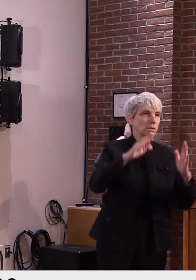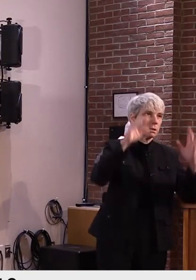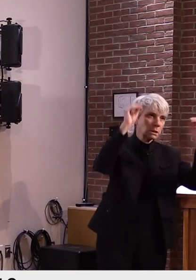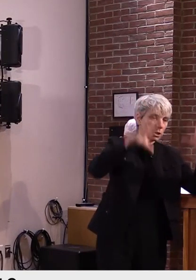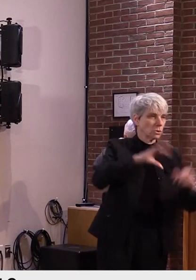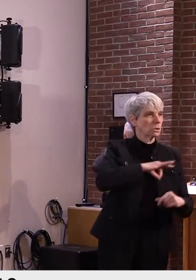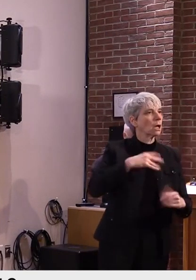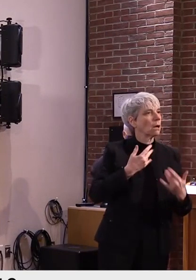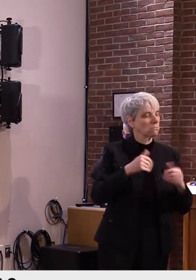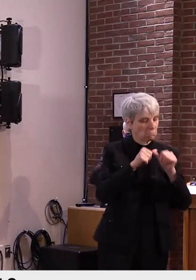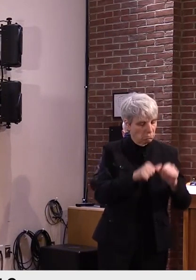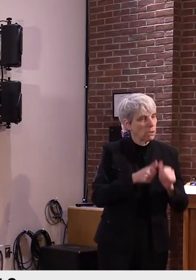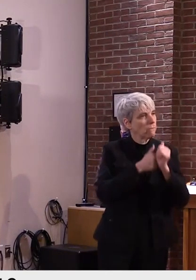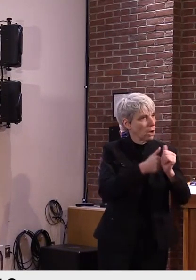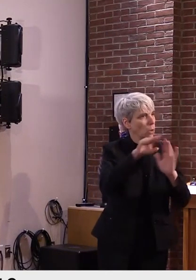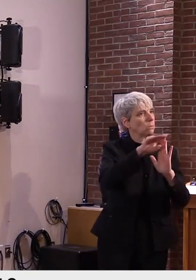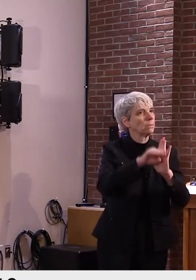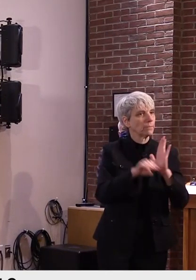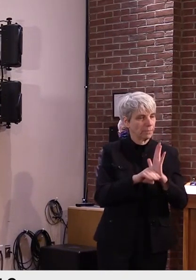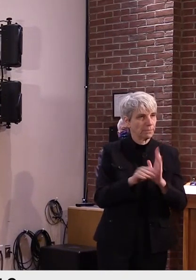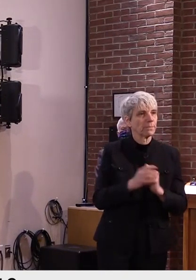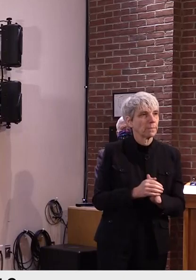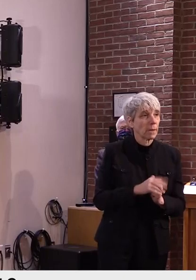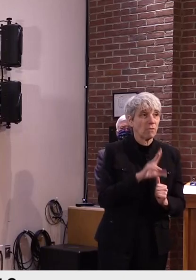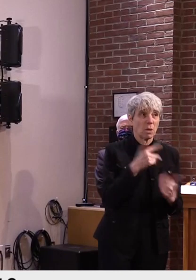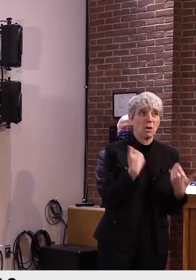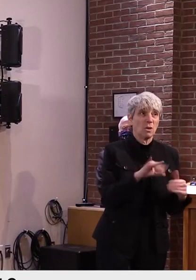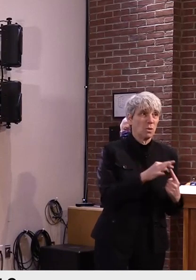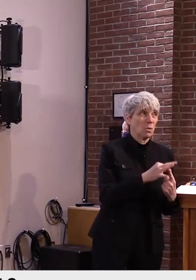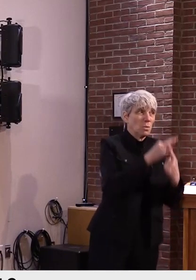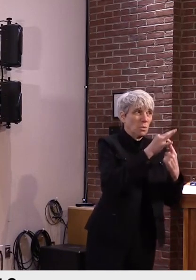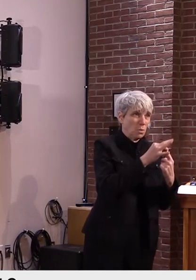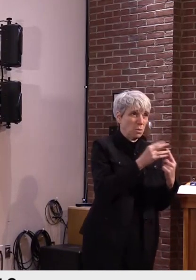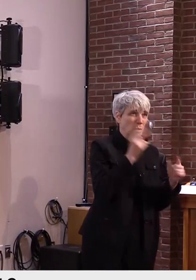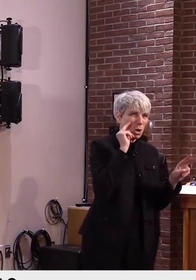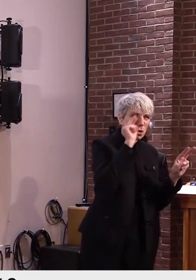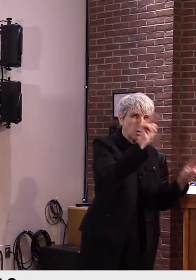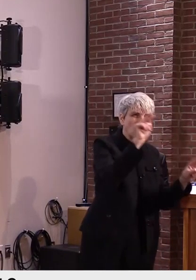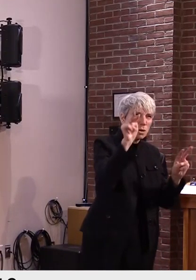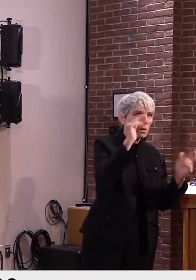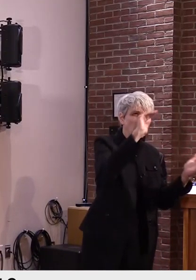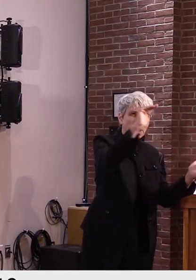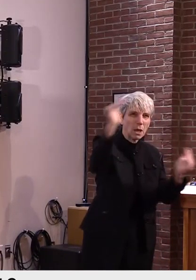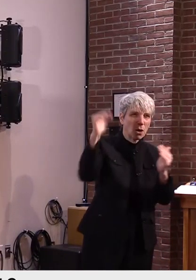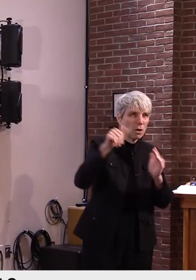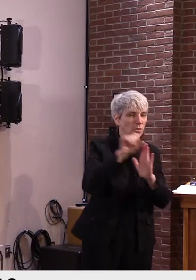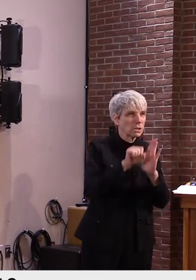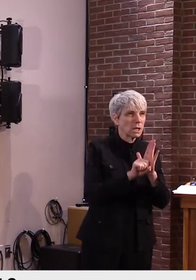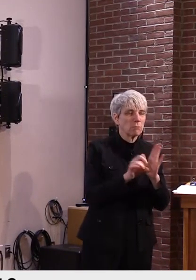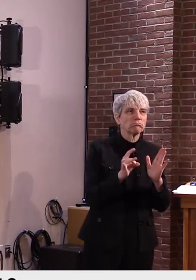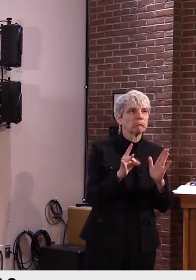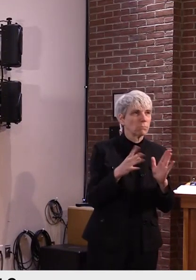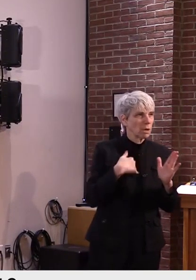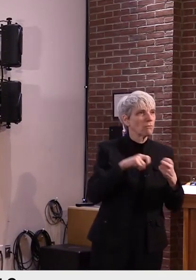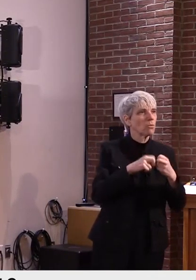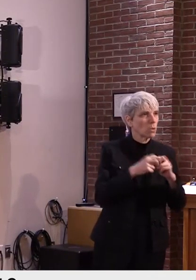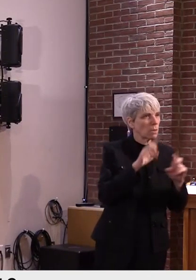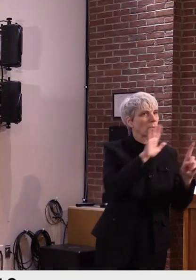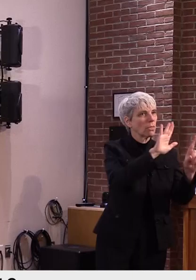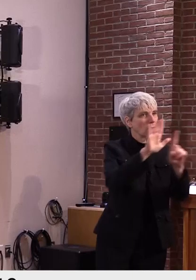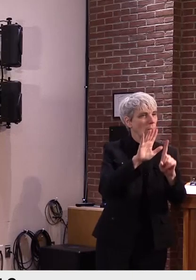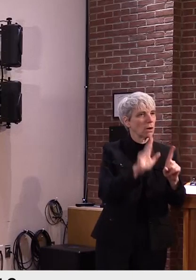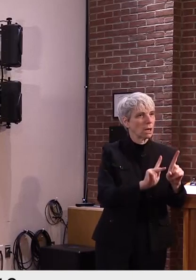Vermont's experience stands out against what is unfortunately happening in many other states as they reopen their schools.